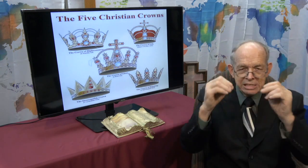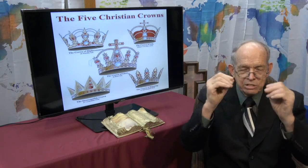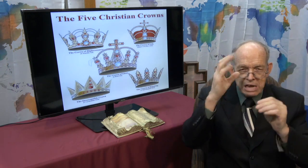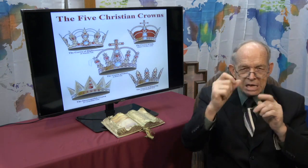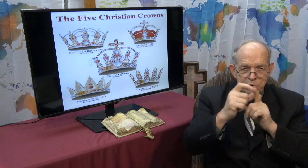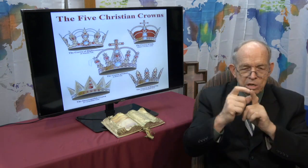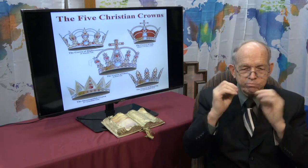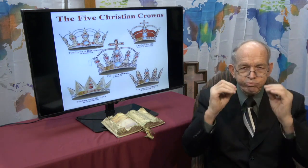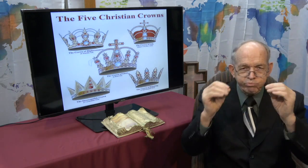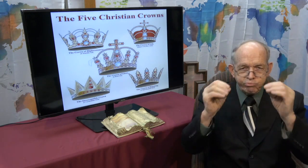these God's way.